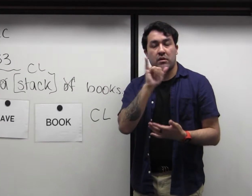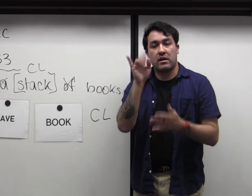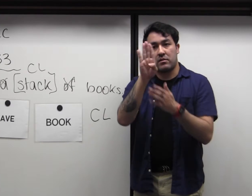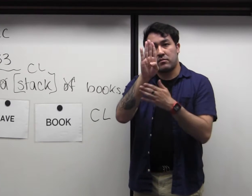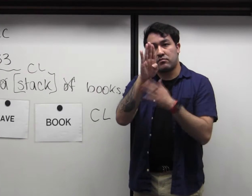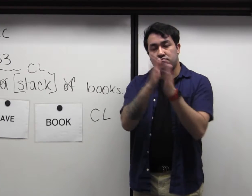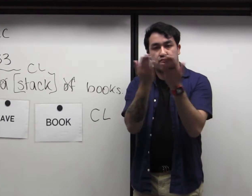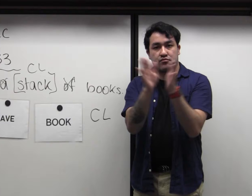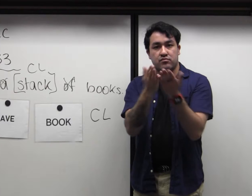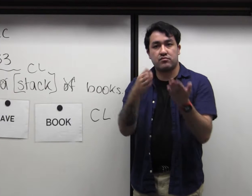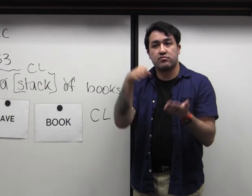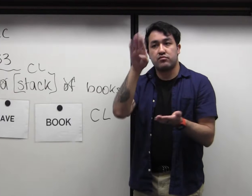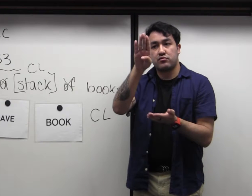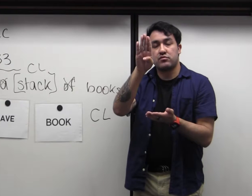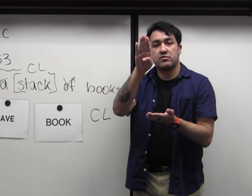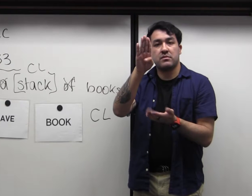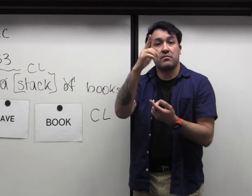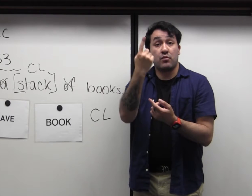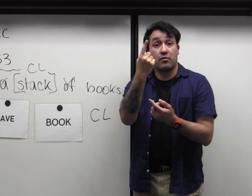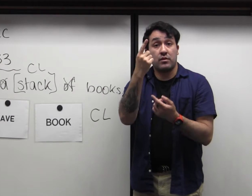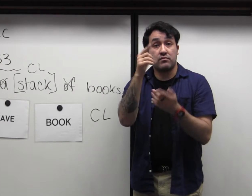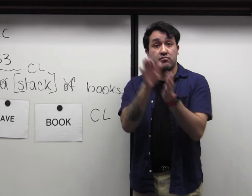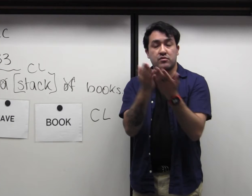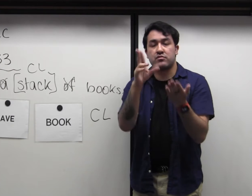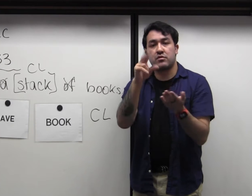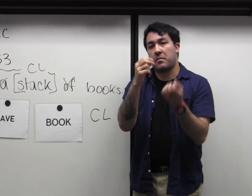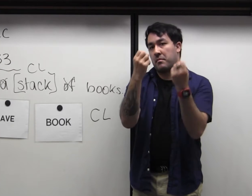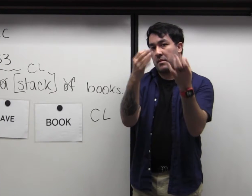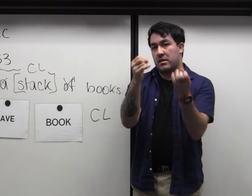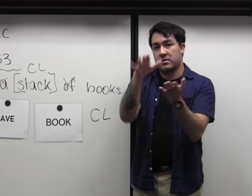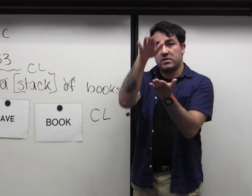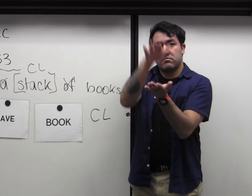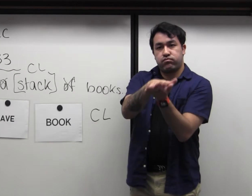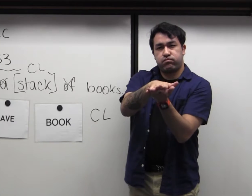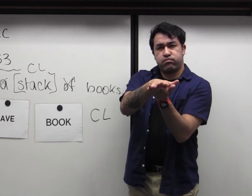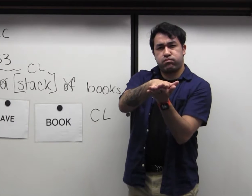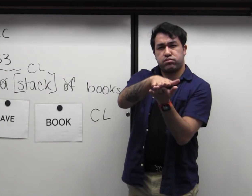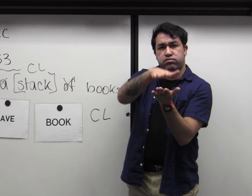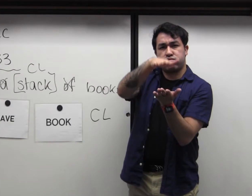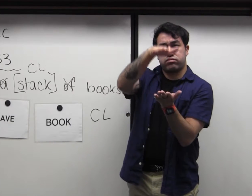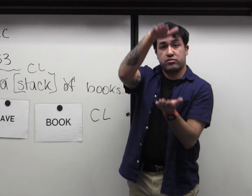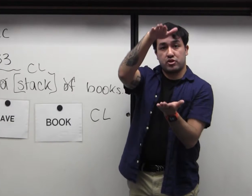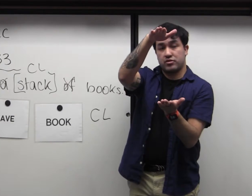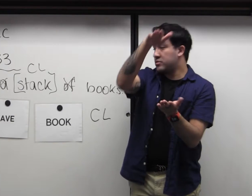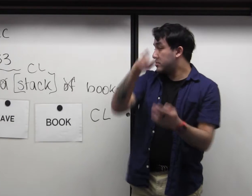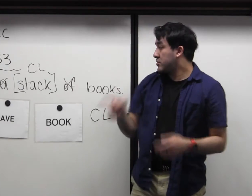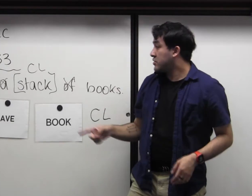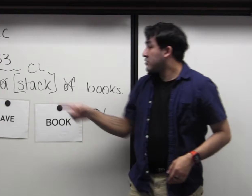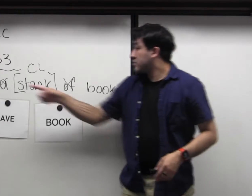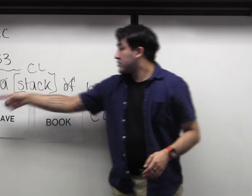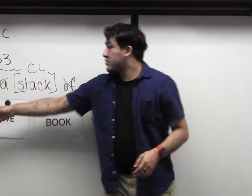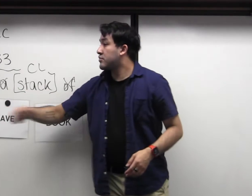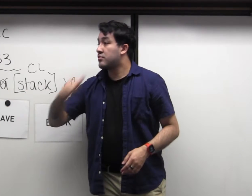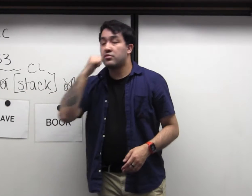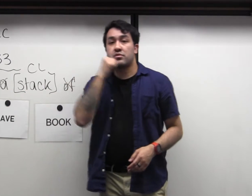matches pretty well. So it kind of looks like a book. So, right, it's not one book, so it's many. It's a stack of